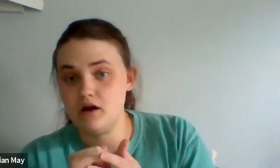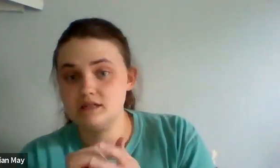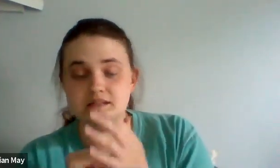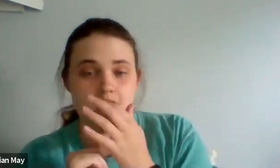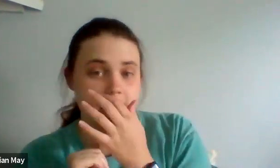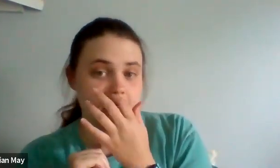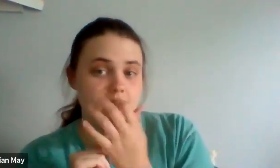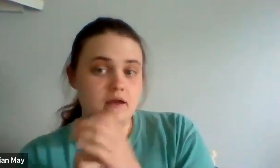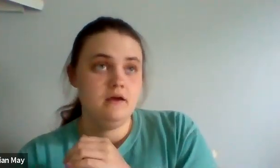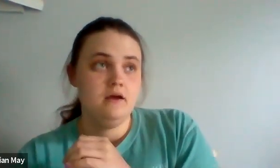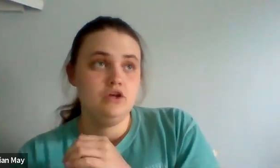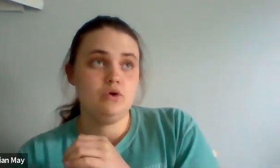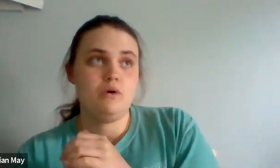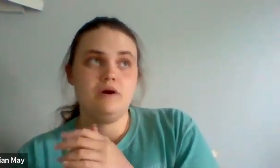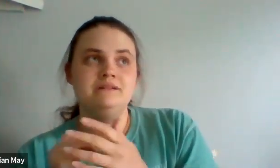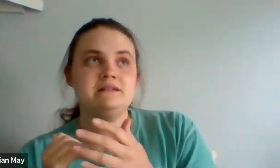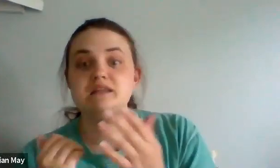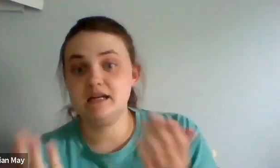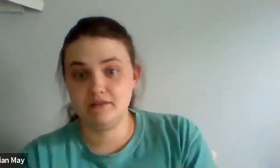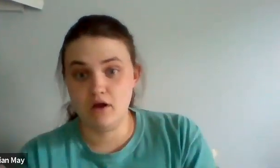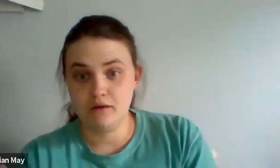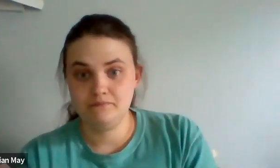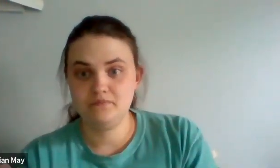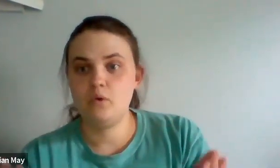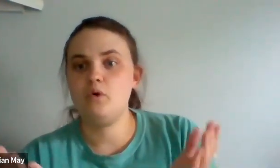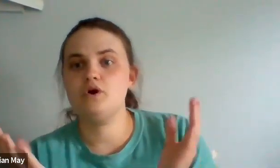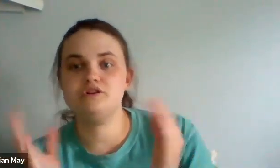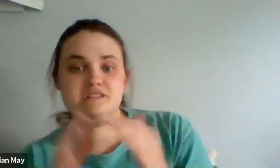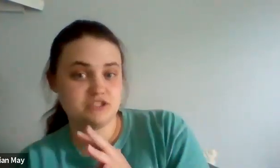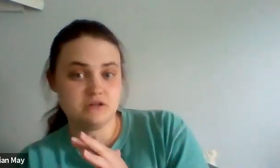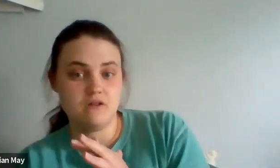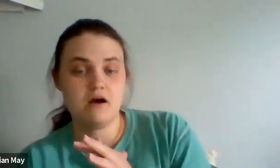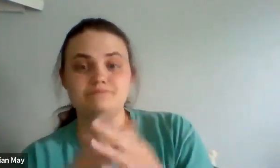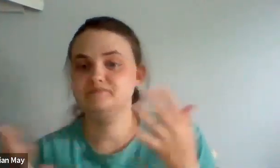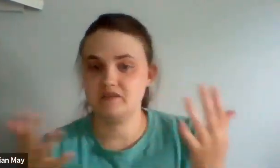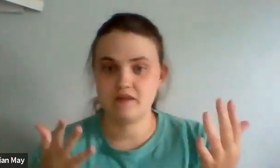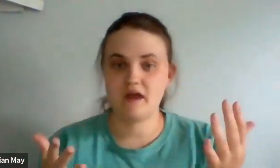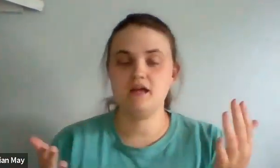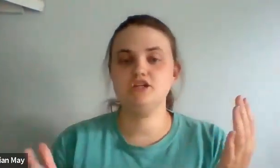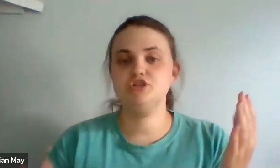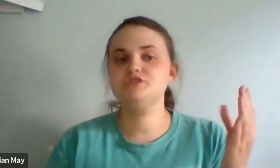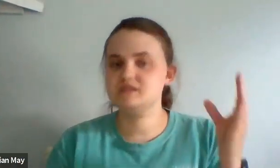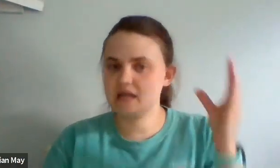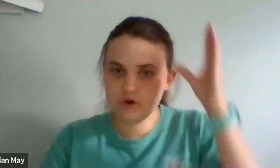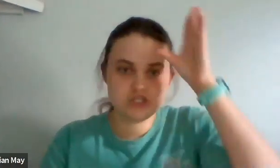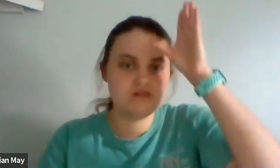in-laws, like your son-in-law or your sister-in-law, anything like that, is you'll do the same motion of